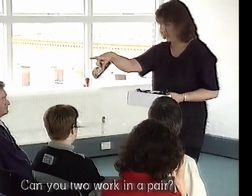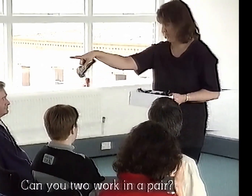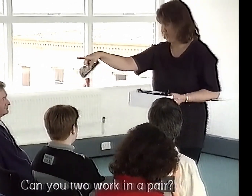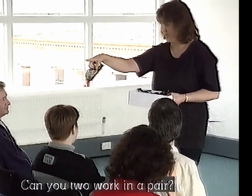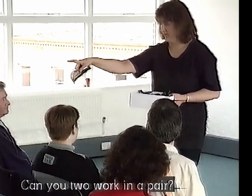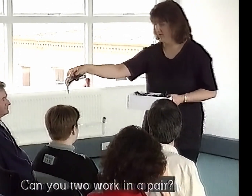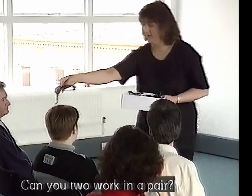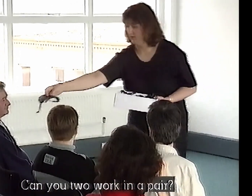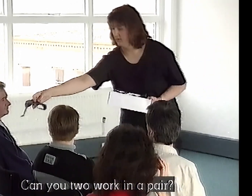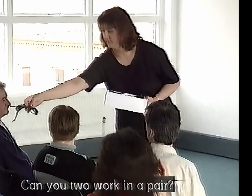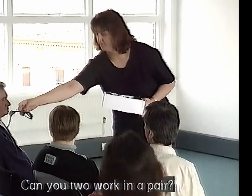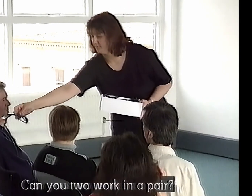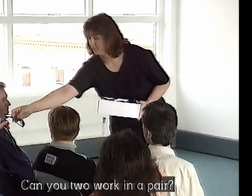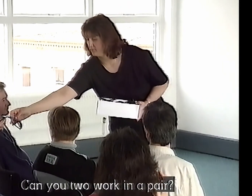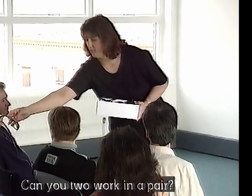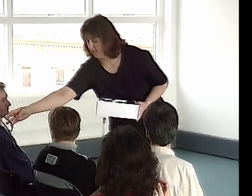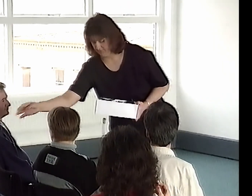Can you two work in a pair?